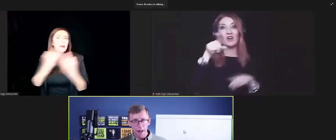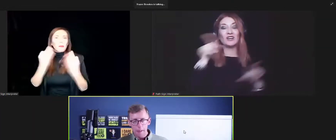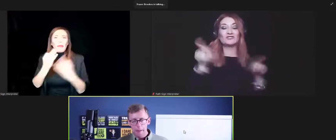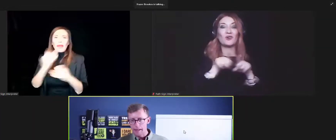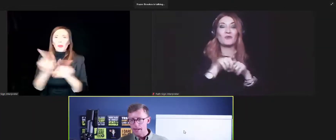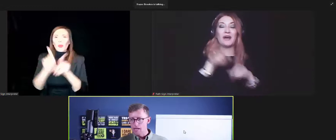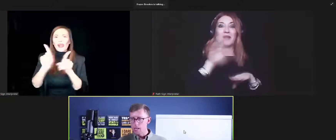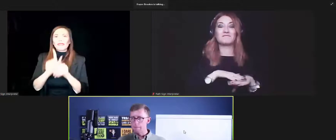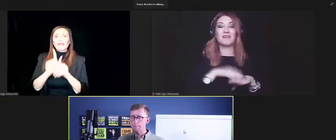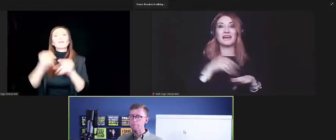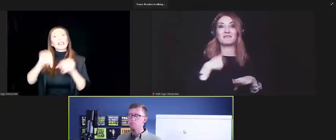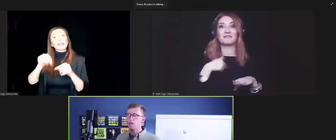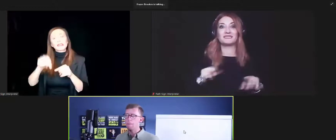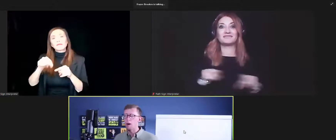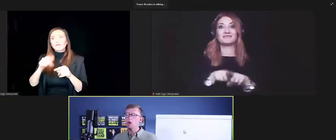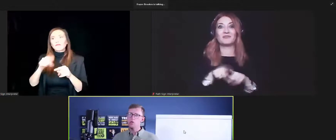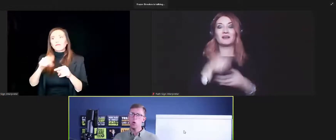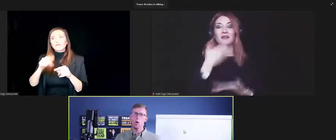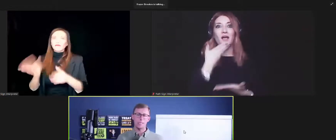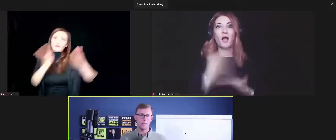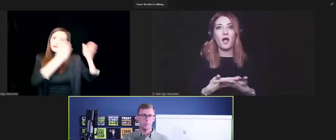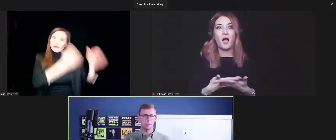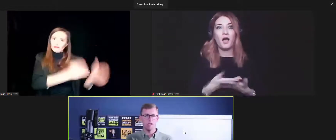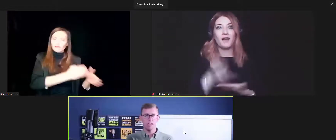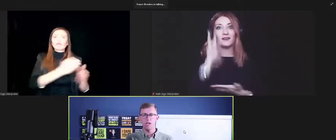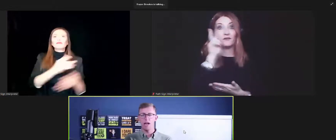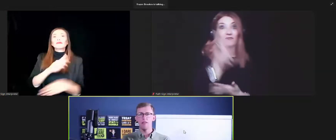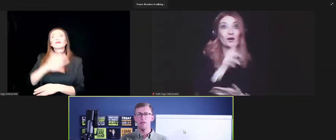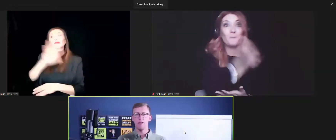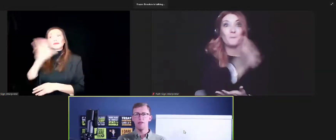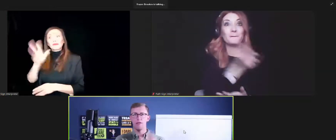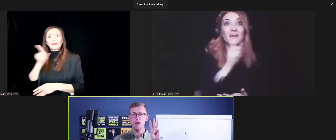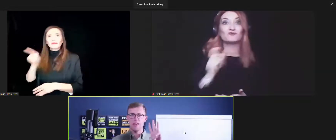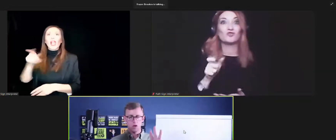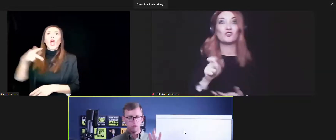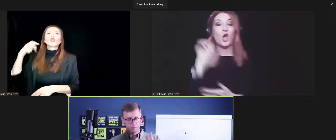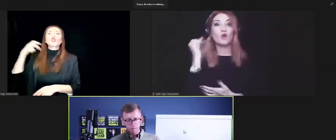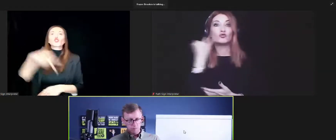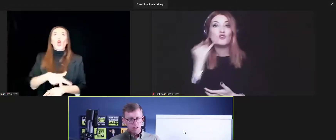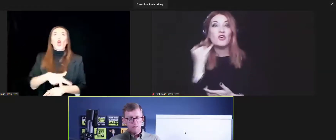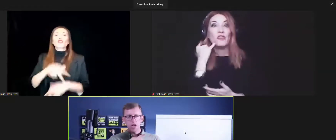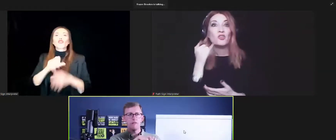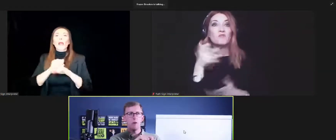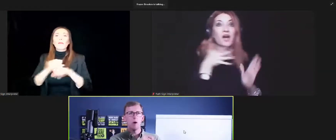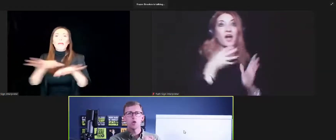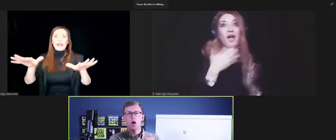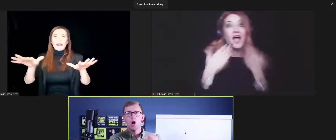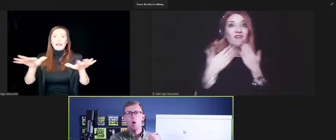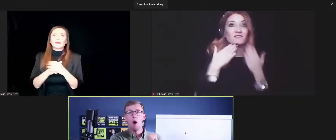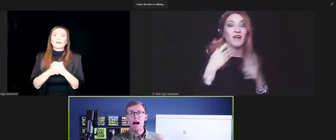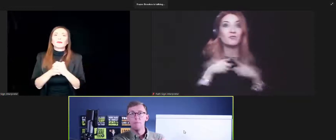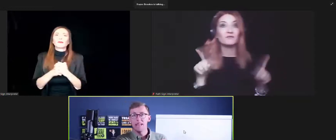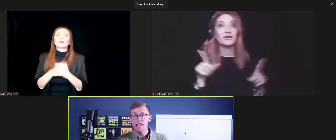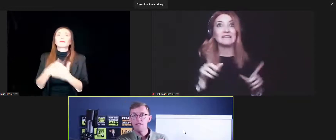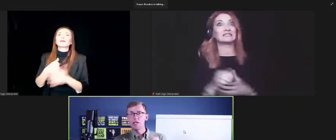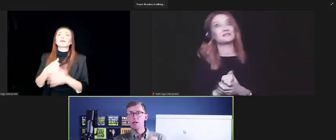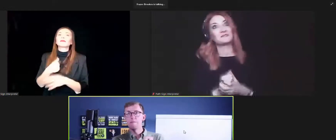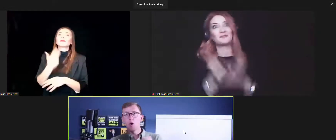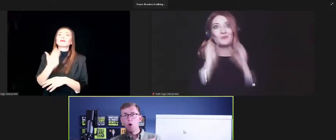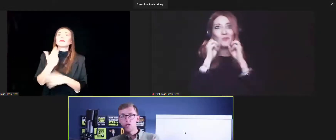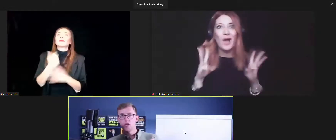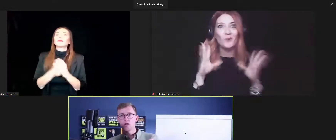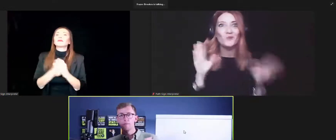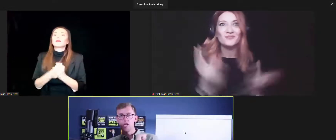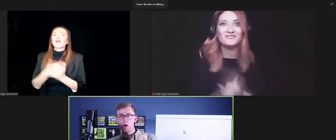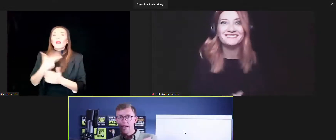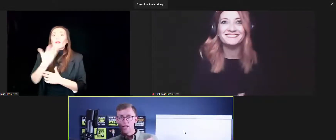media. I want to give you kind of three things. First and foremost, what I believe is